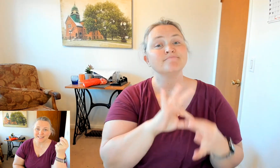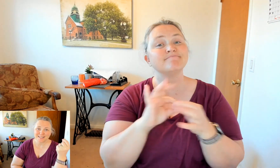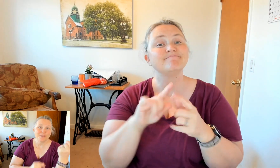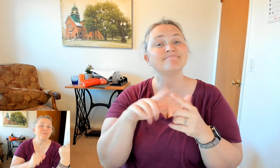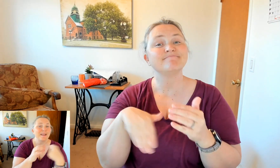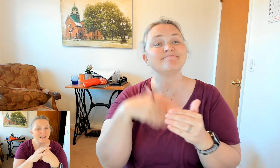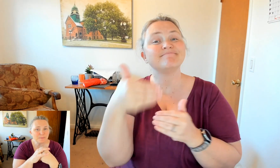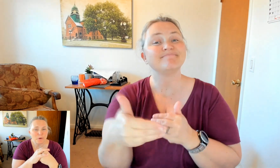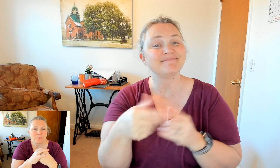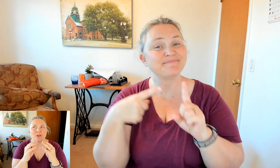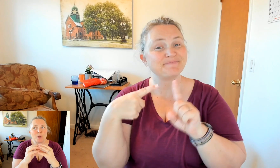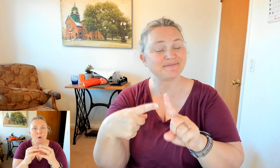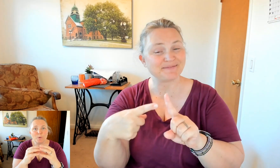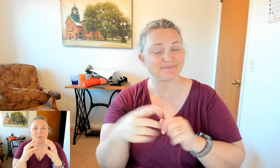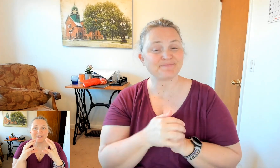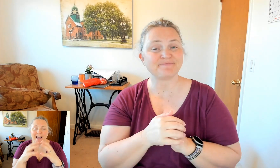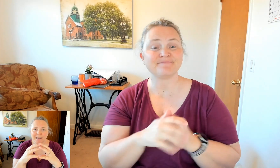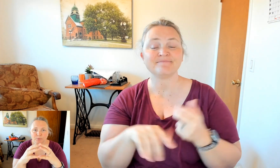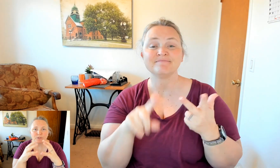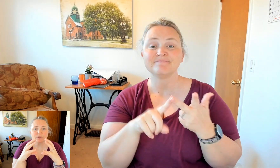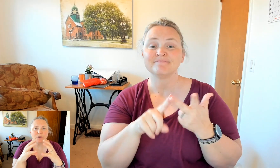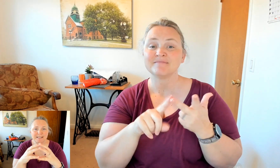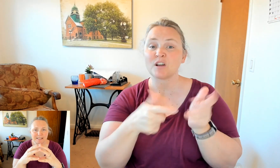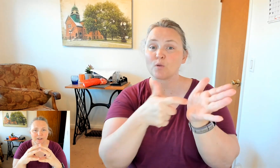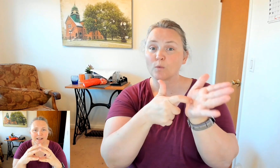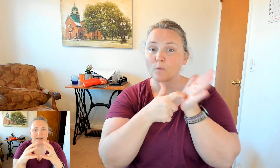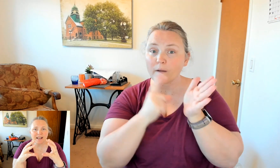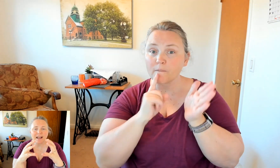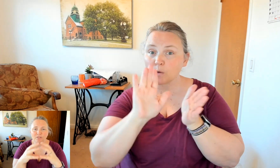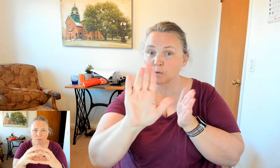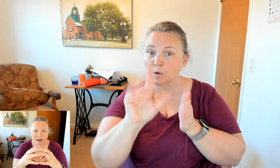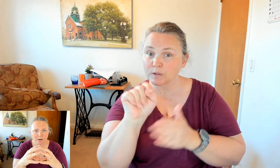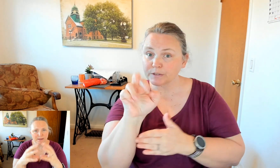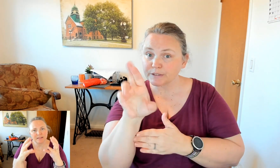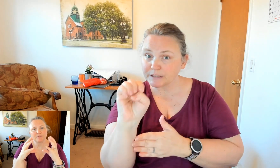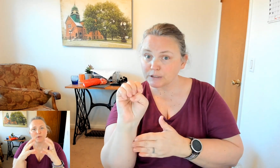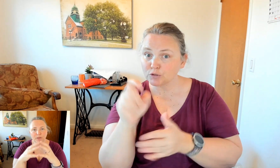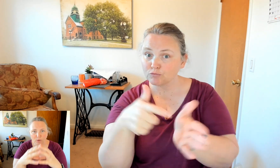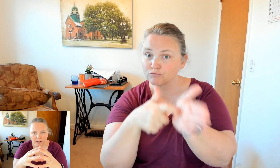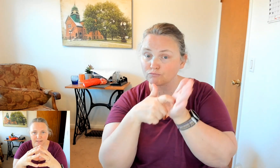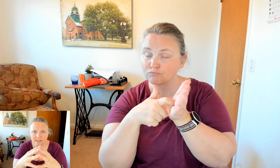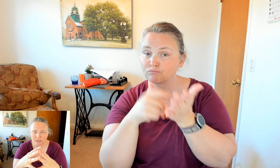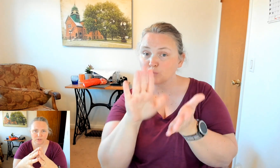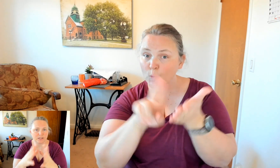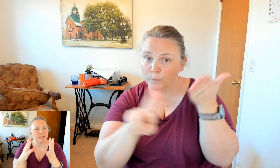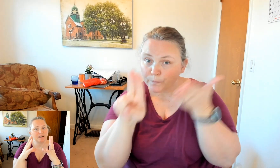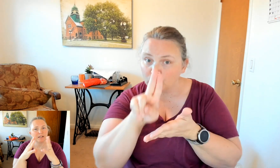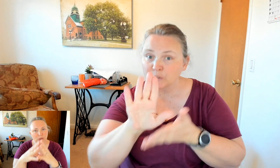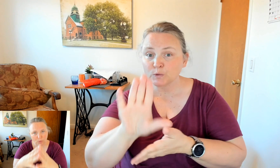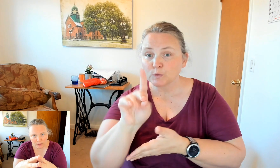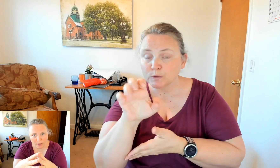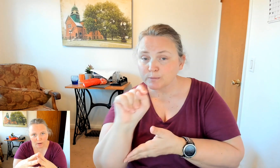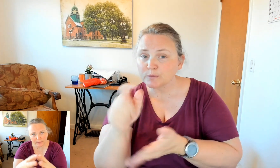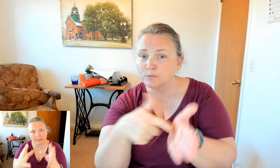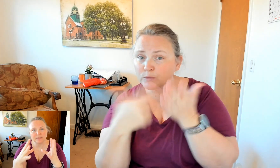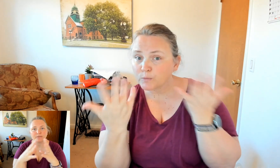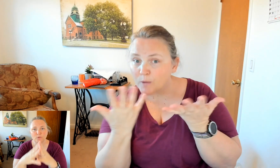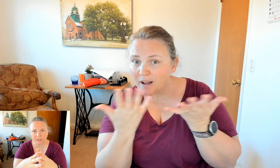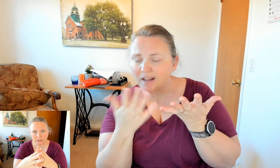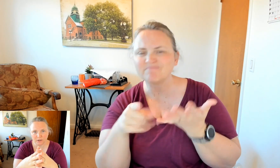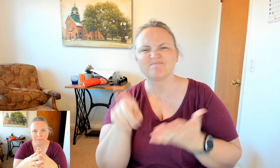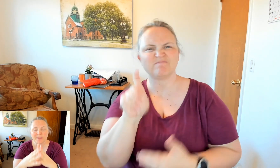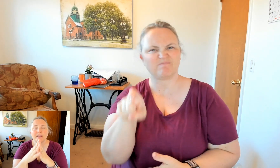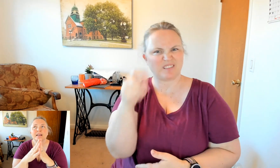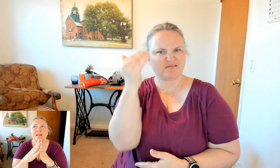Which relates to my next point, know the actual criteria and requirements for your institution in your department